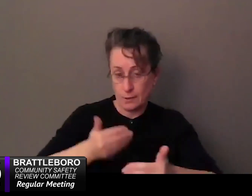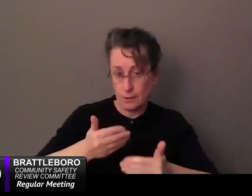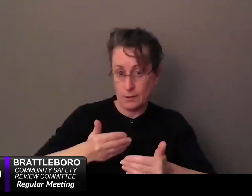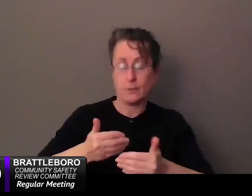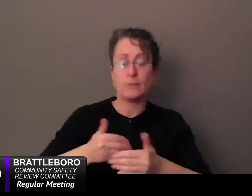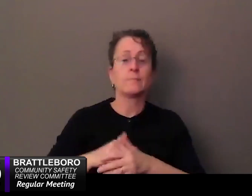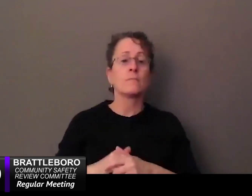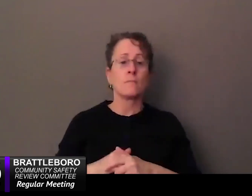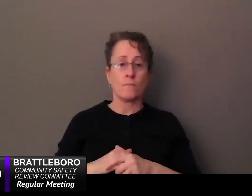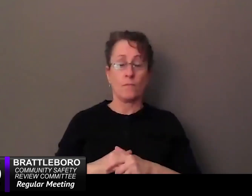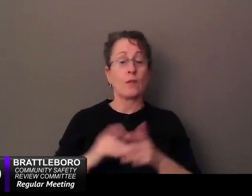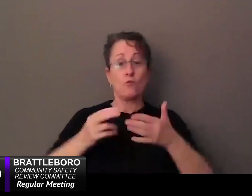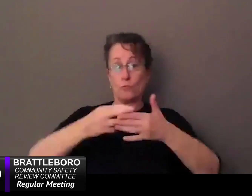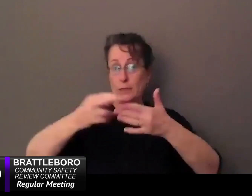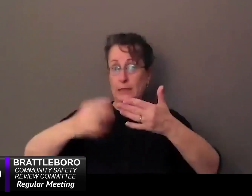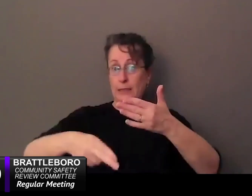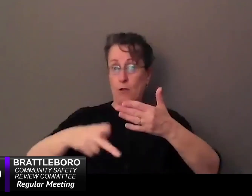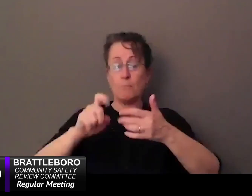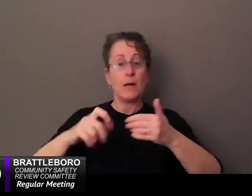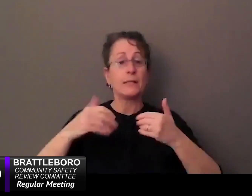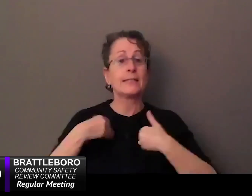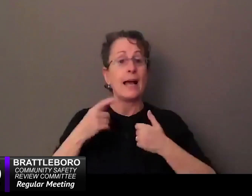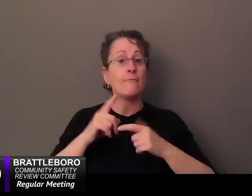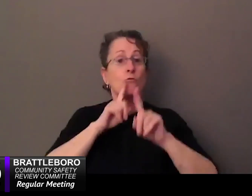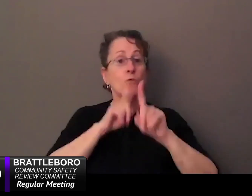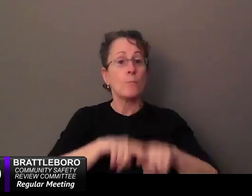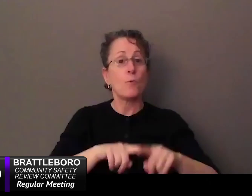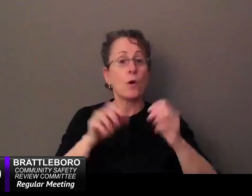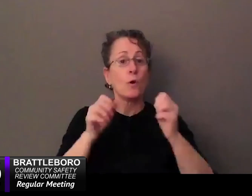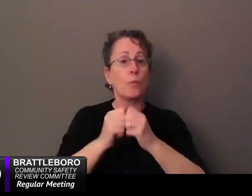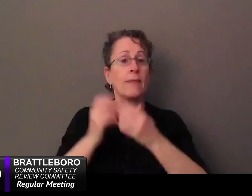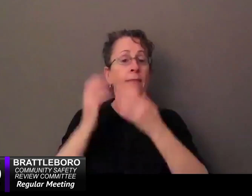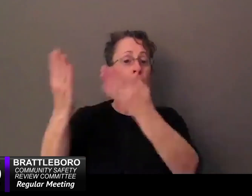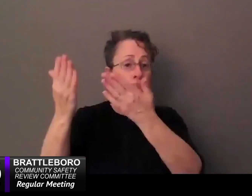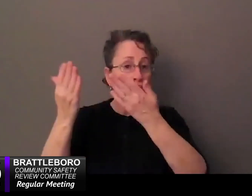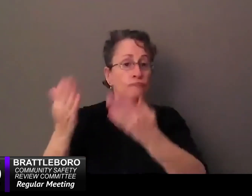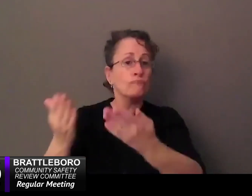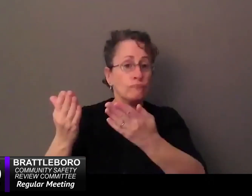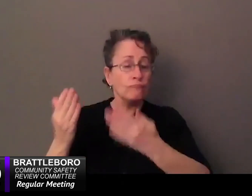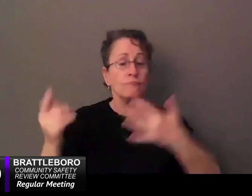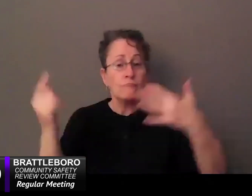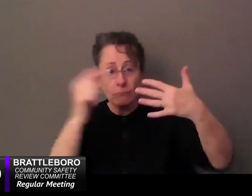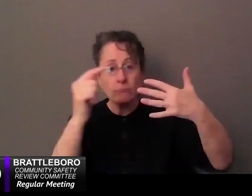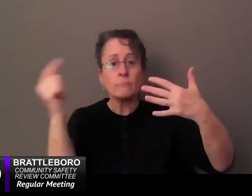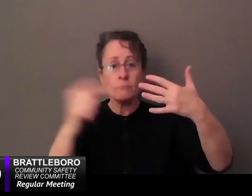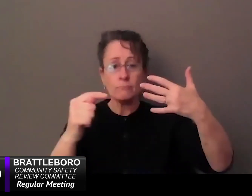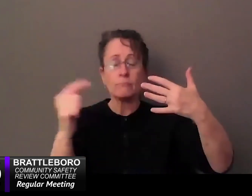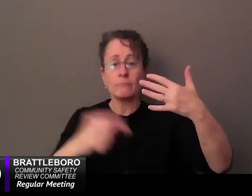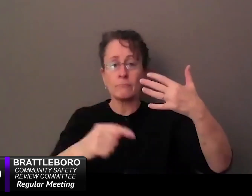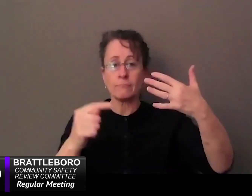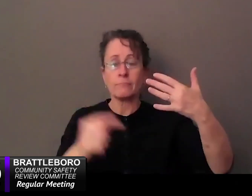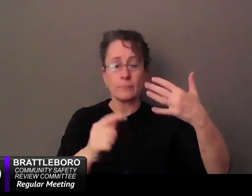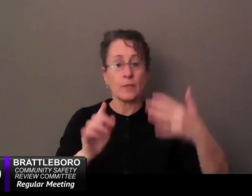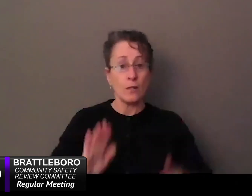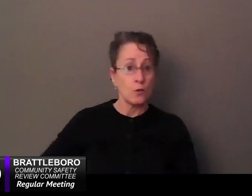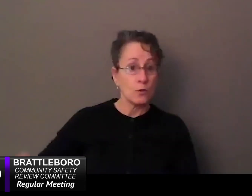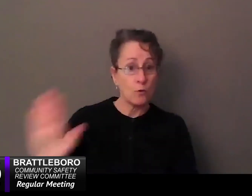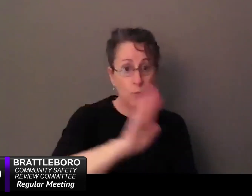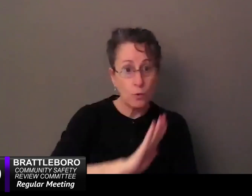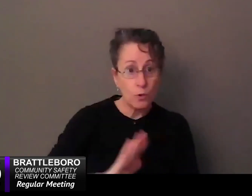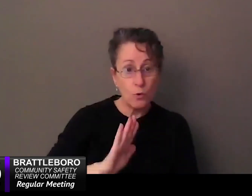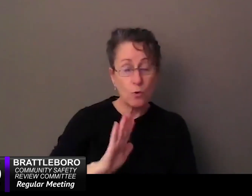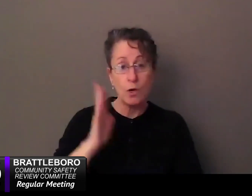a report that includes a series of recommendations, right? So this committee's job isn't just